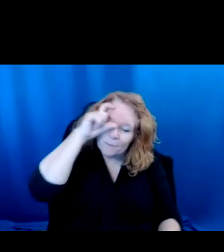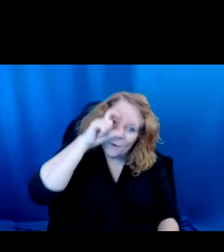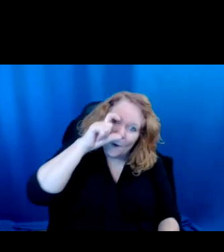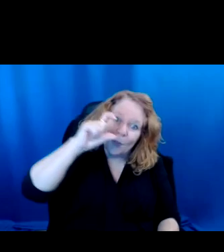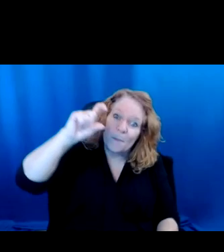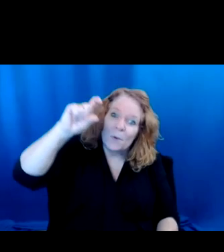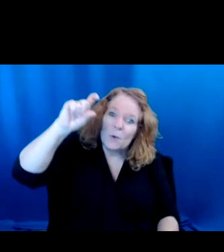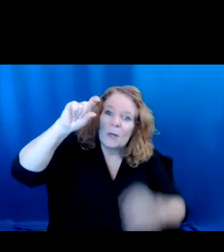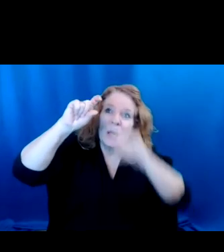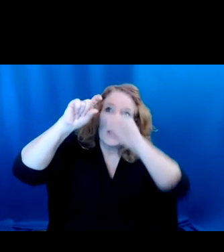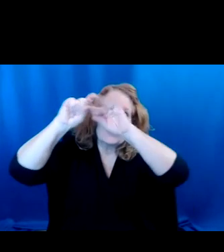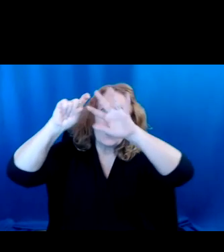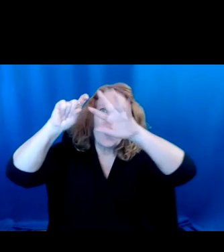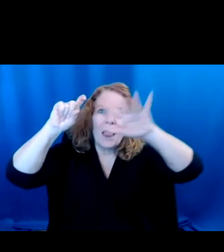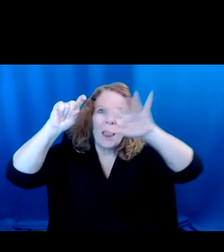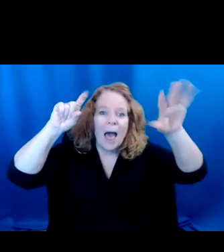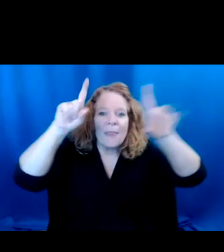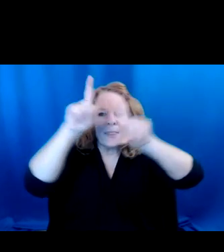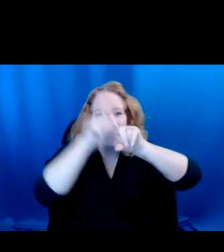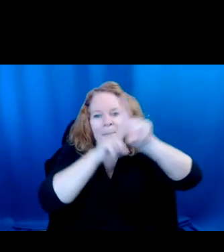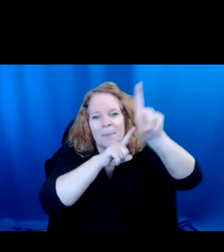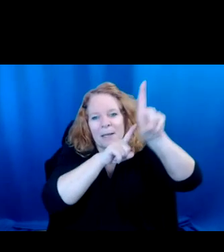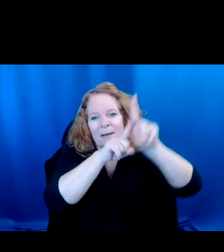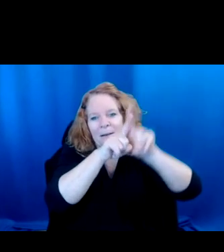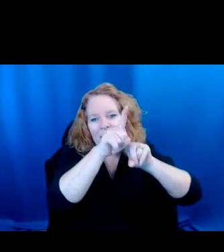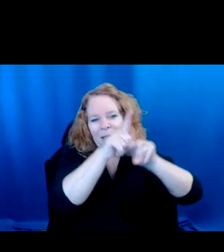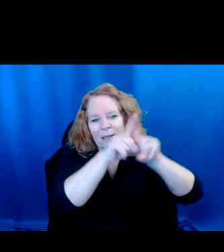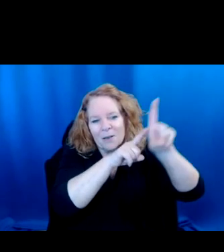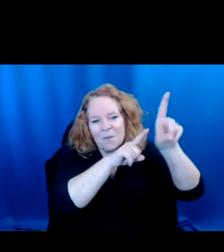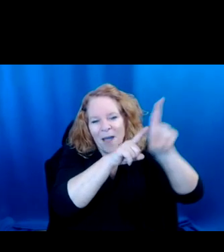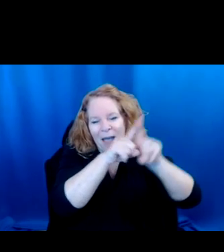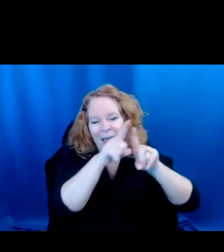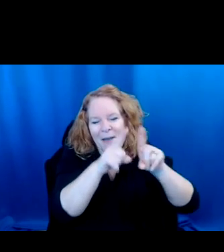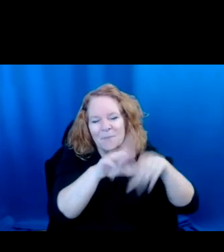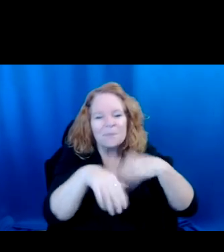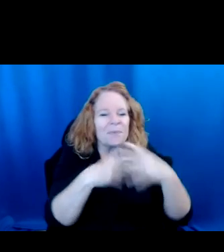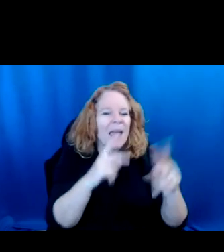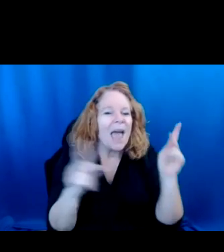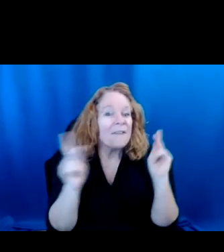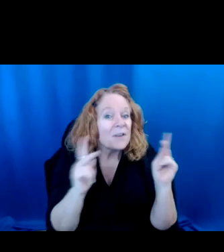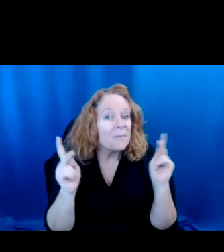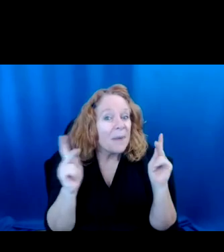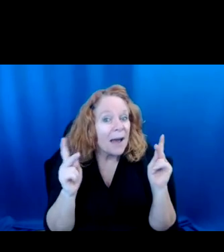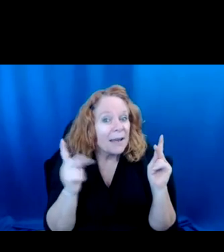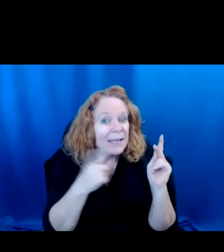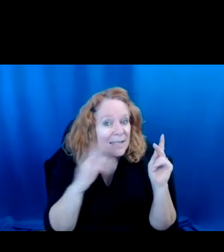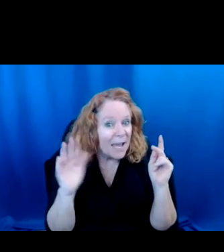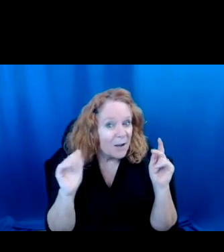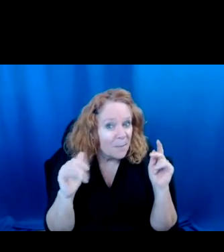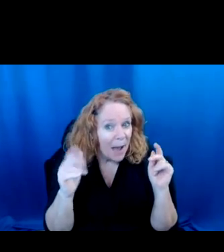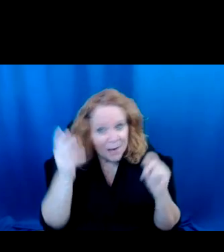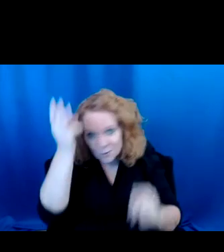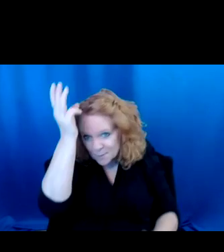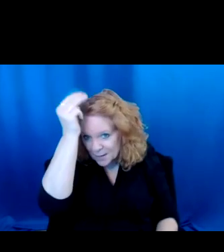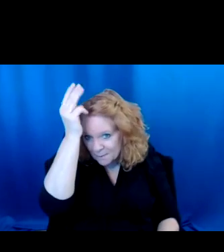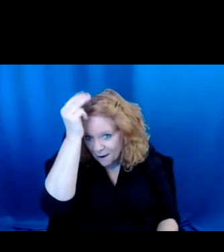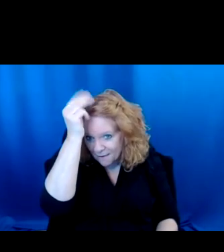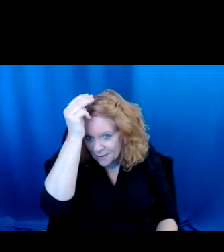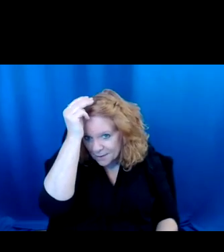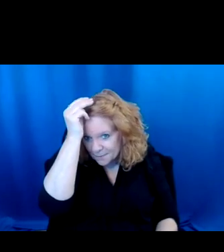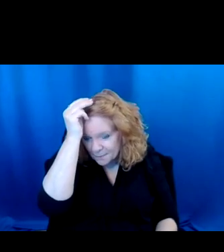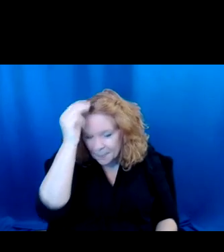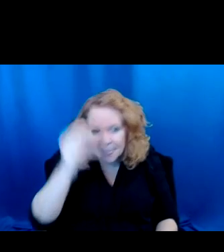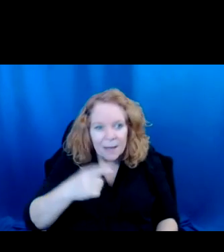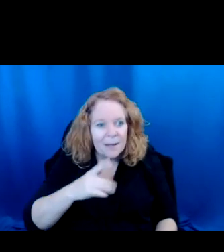to light the Milky Way. Everybody, say goodbye to Big Marvin.